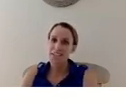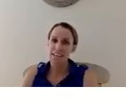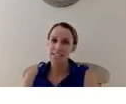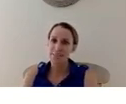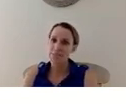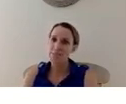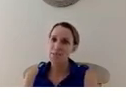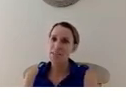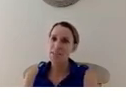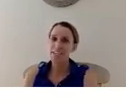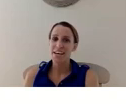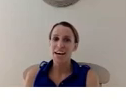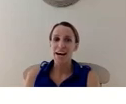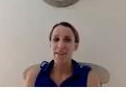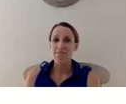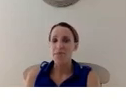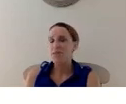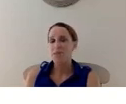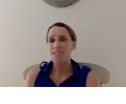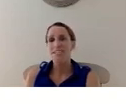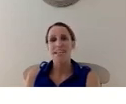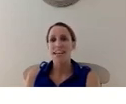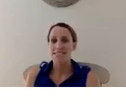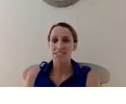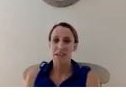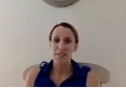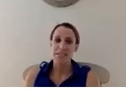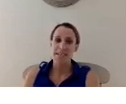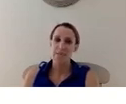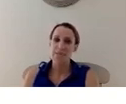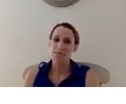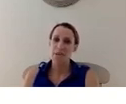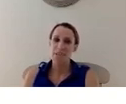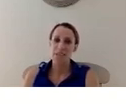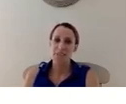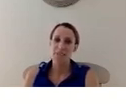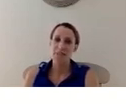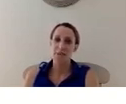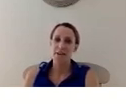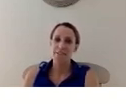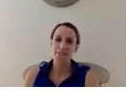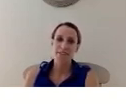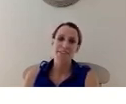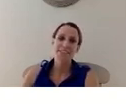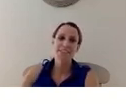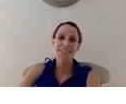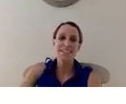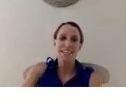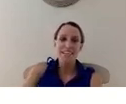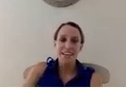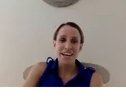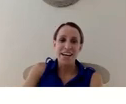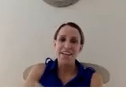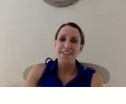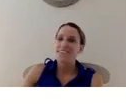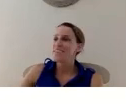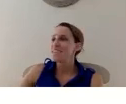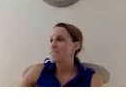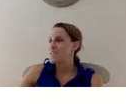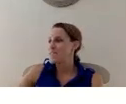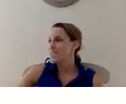your next steps and work um thank you did an excellent job in the capstone project we're very proud of you thank you thank you